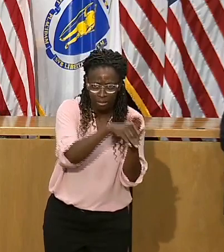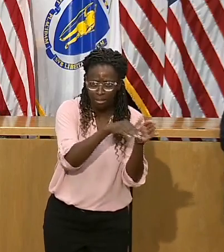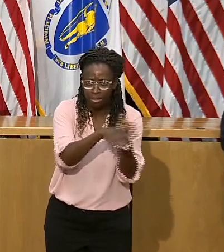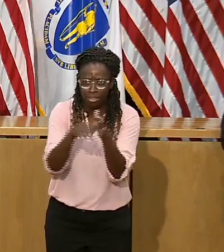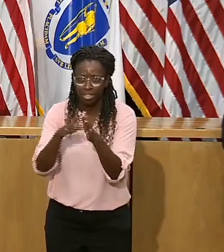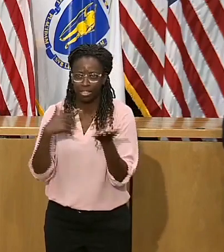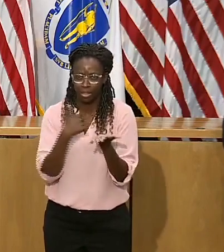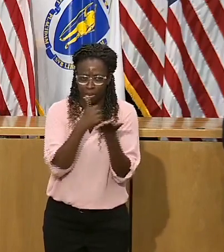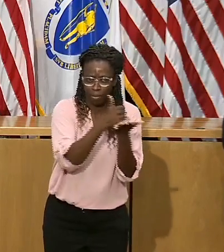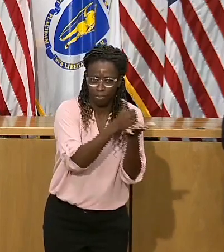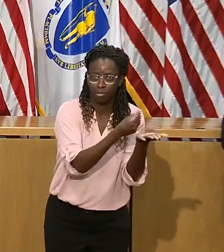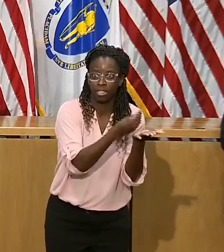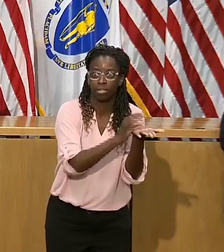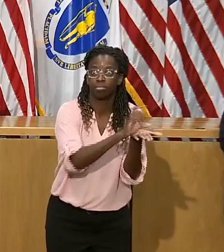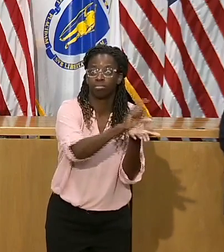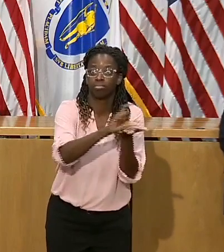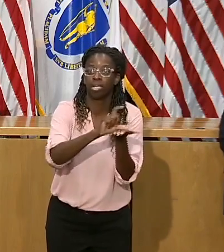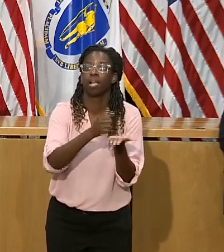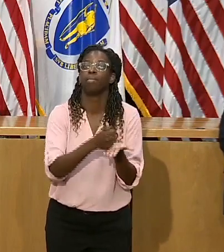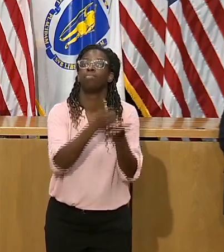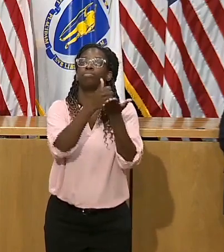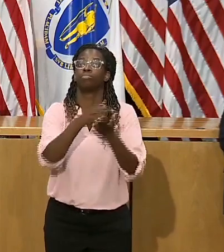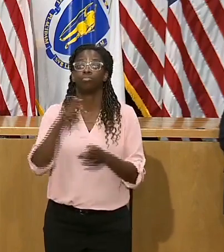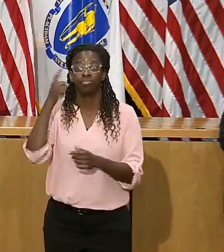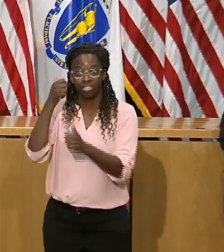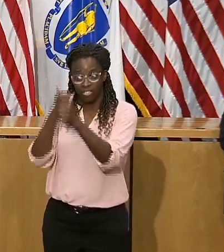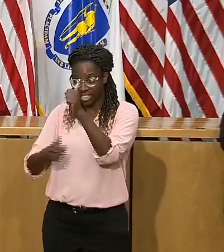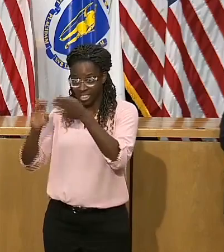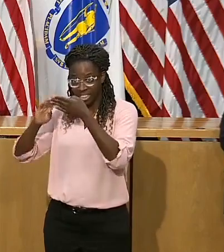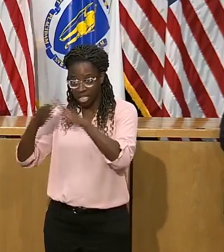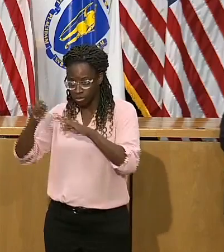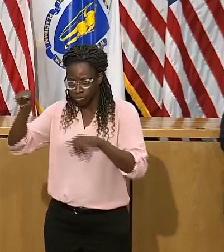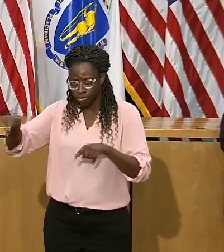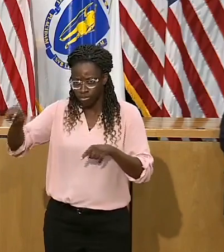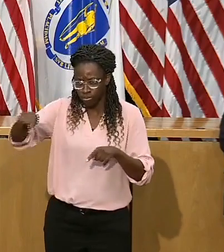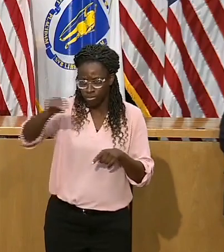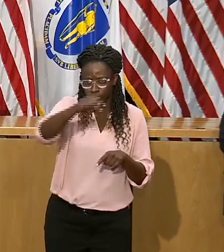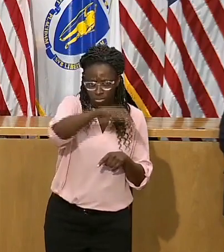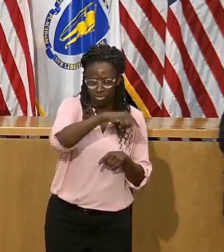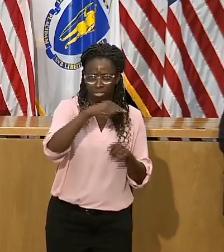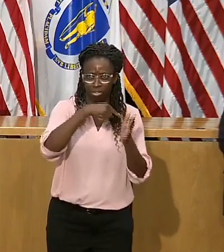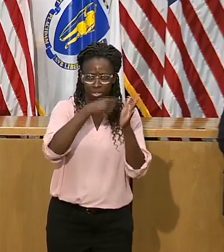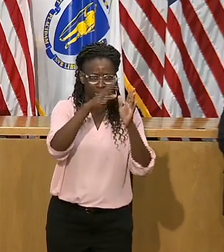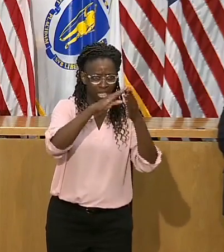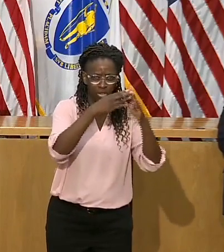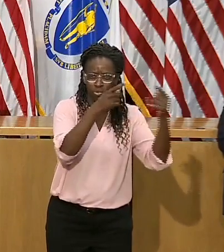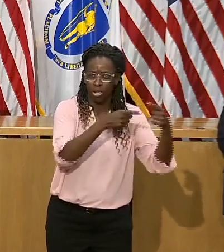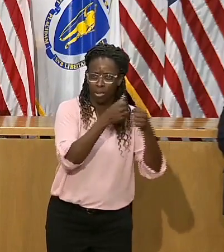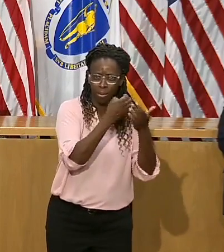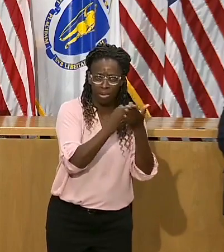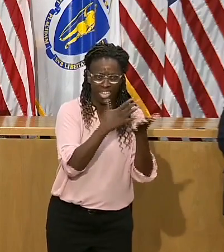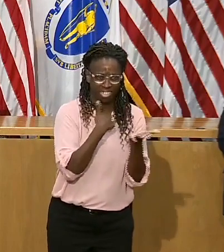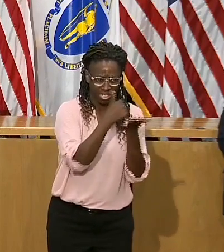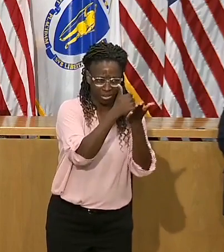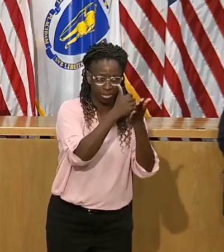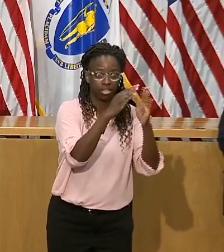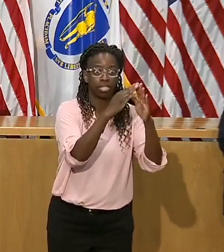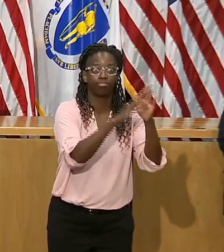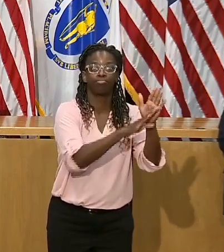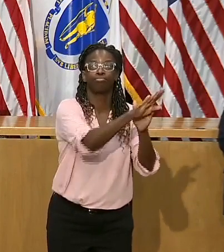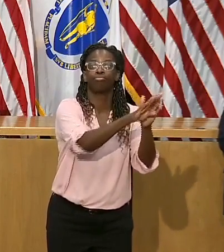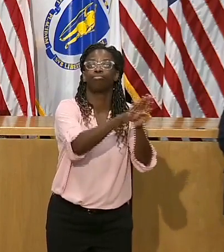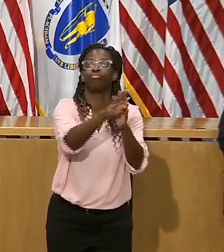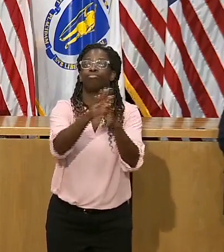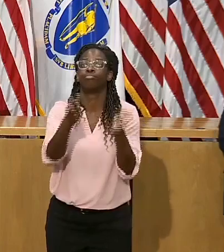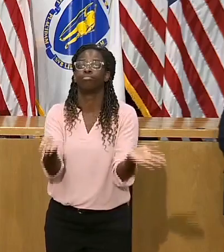the tourism industry, and small and rural communities, and will continue our efforts on advanced manufacturing, broadband, and emerging